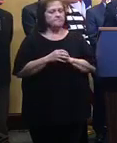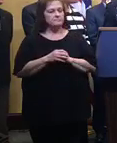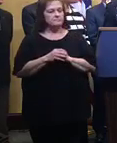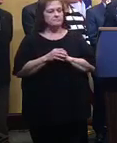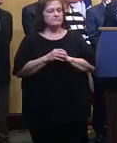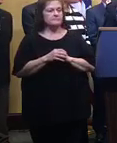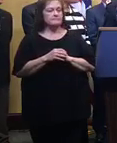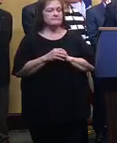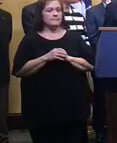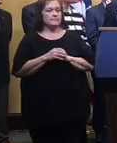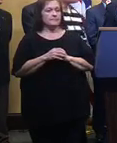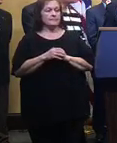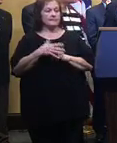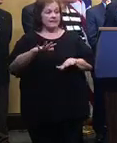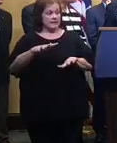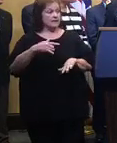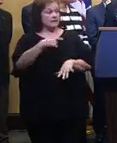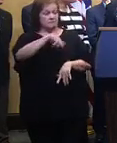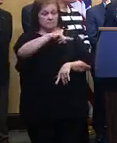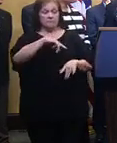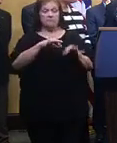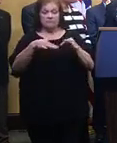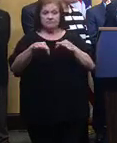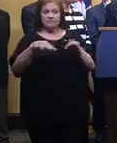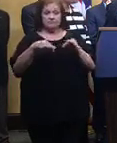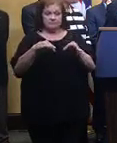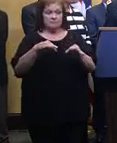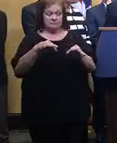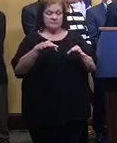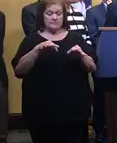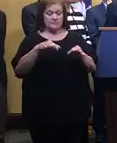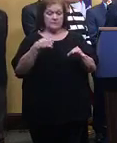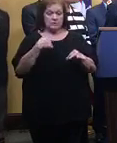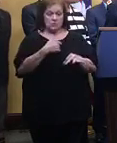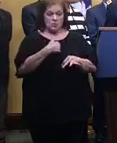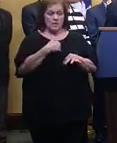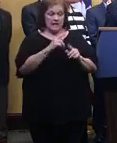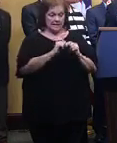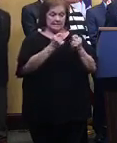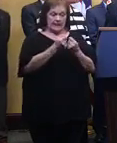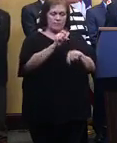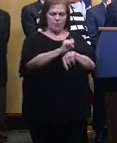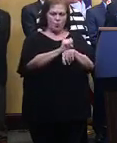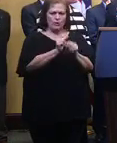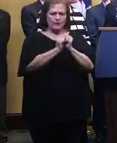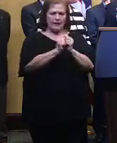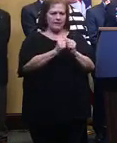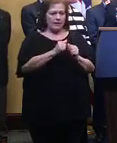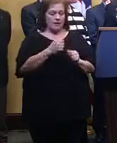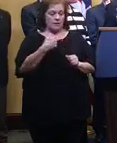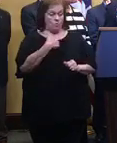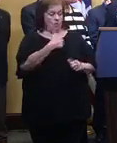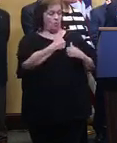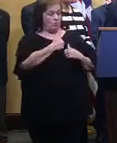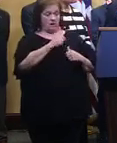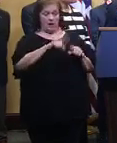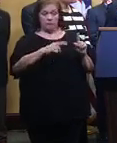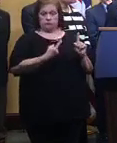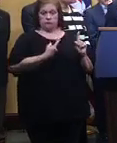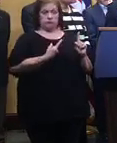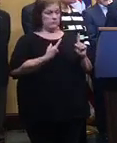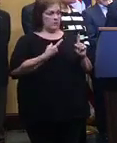again, the whole group has said this is truly a team effort. This is not something that the Corps of Engineers can fix alone with SEALA. This takes